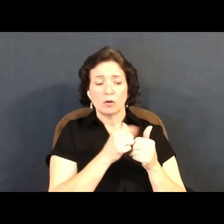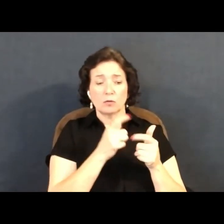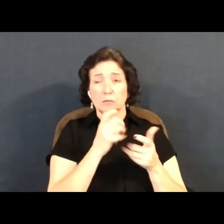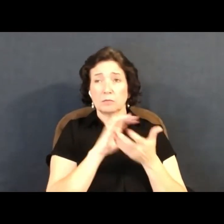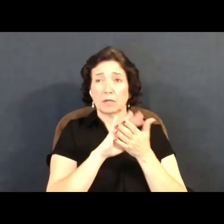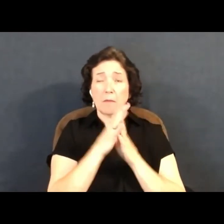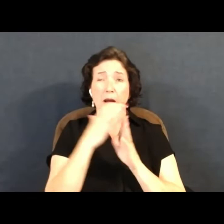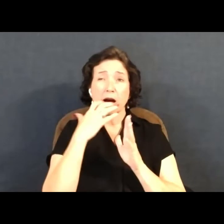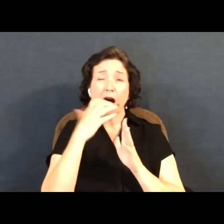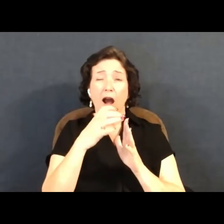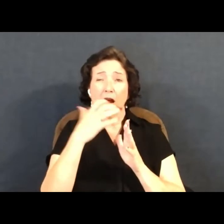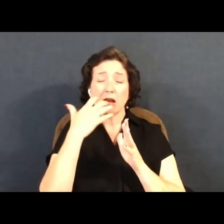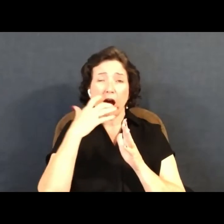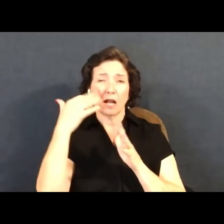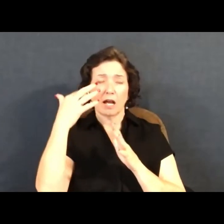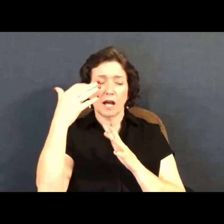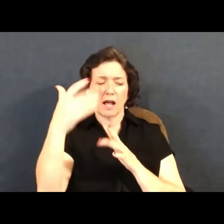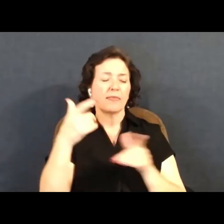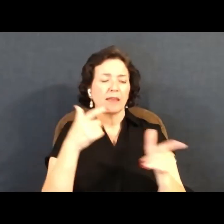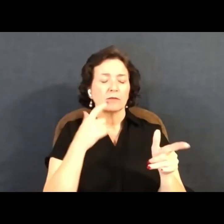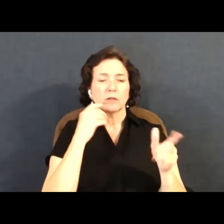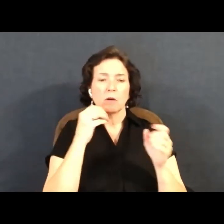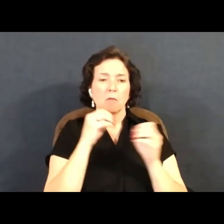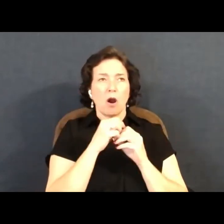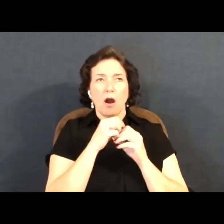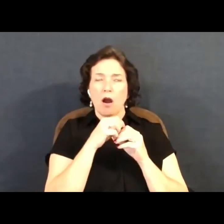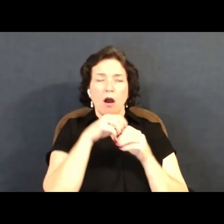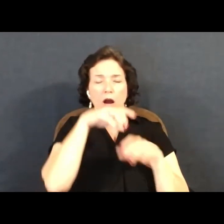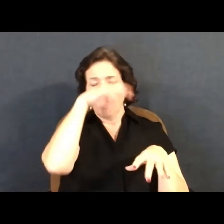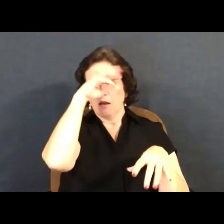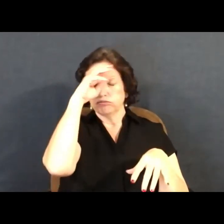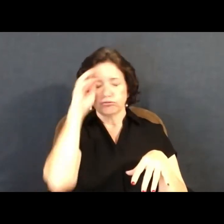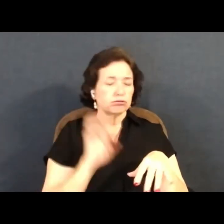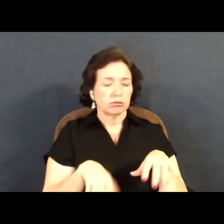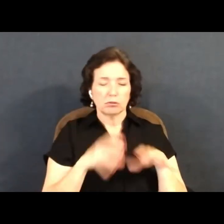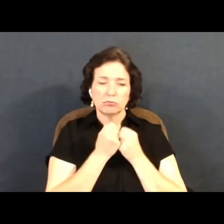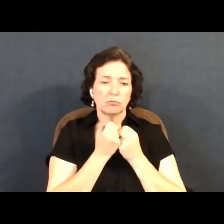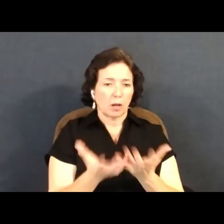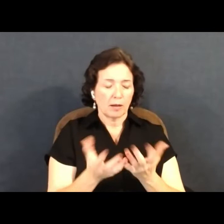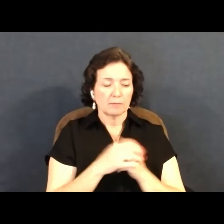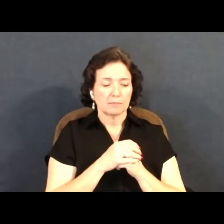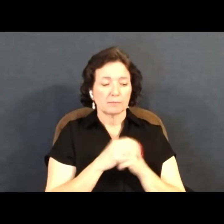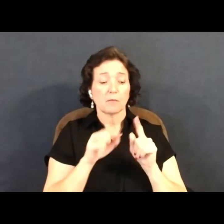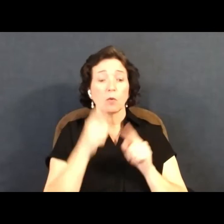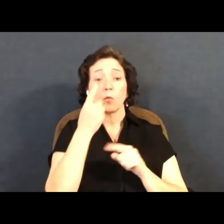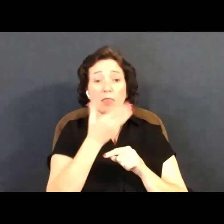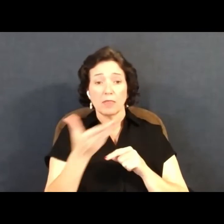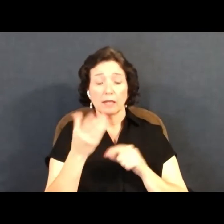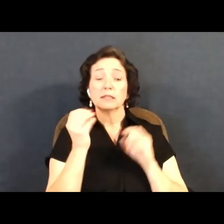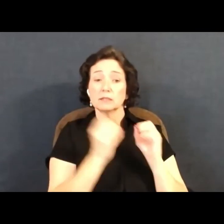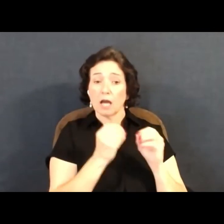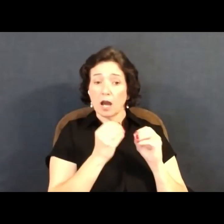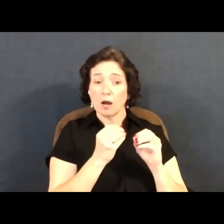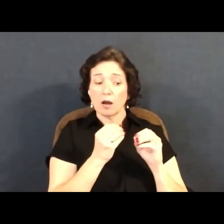and hotter, they got more and more frazzled. But the one thing that he did teach them is, "He who